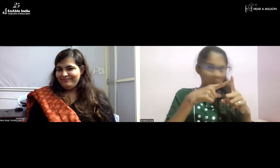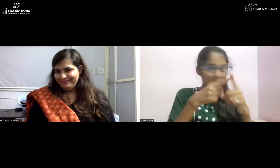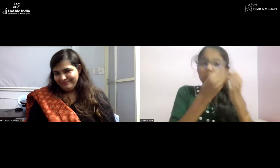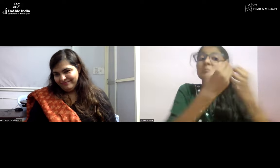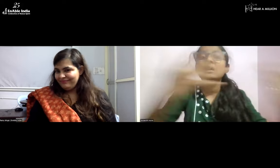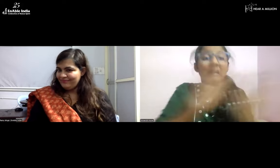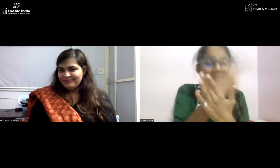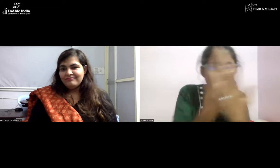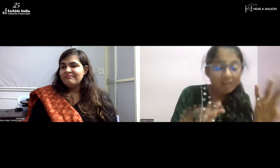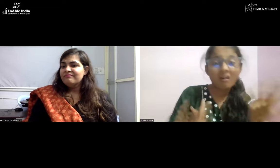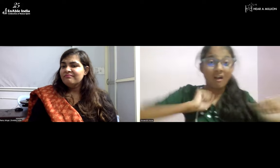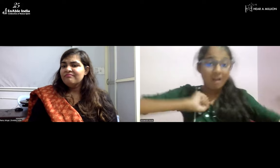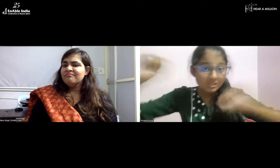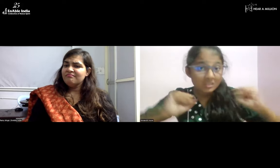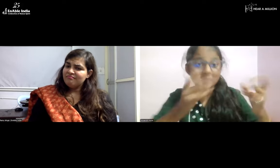Yes, so